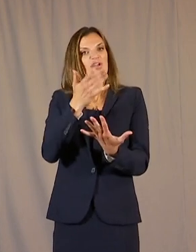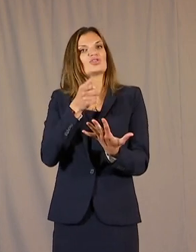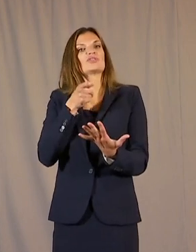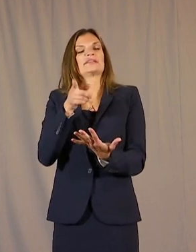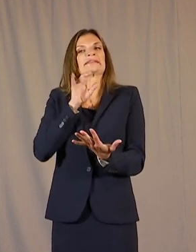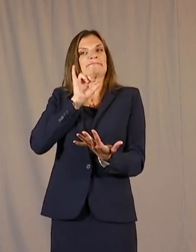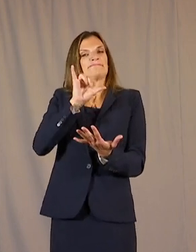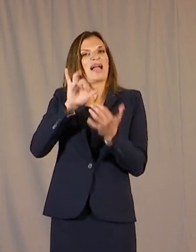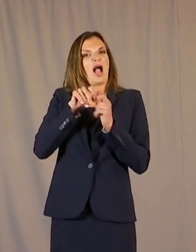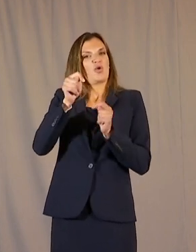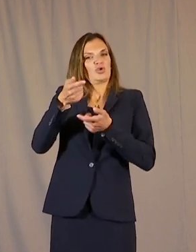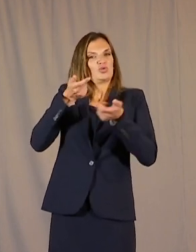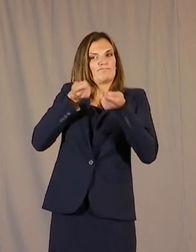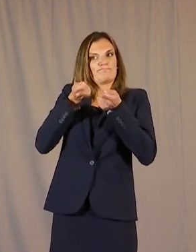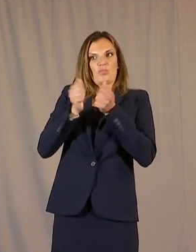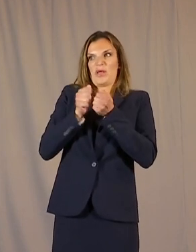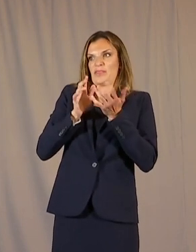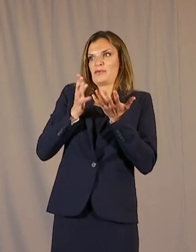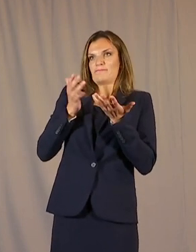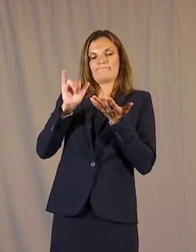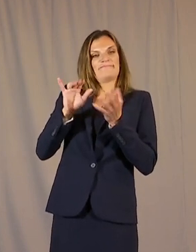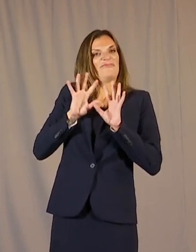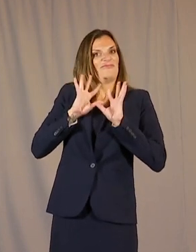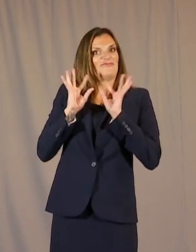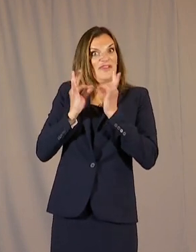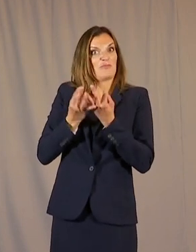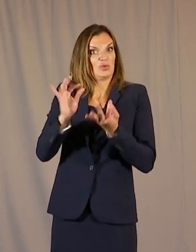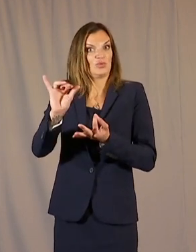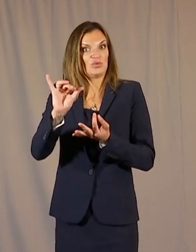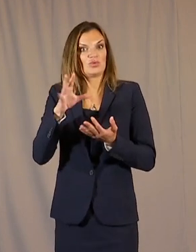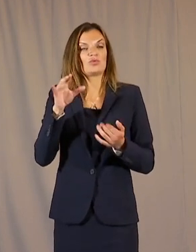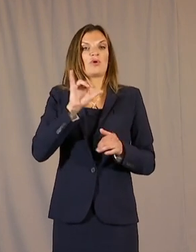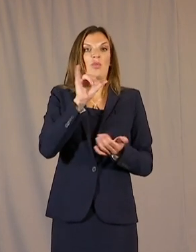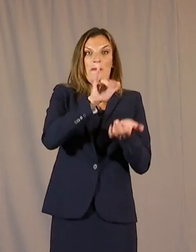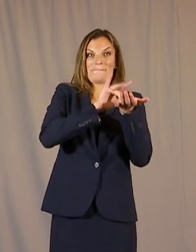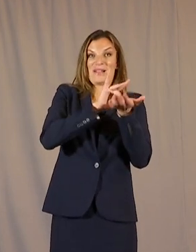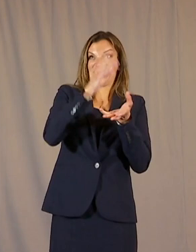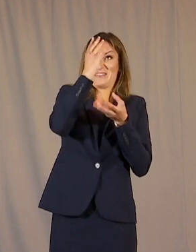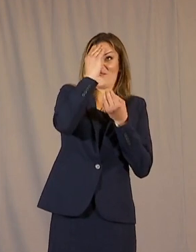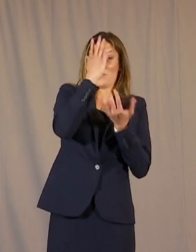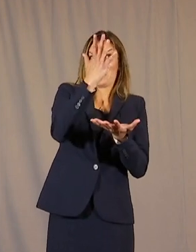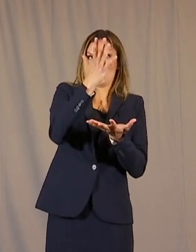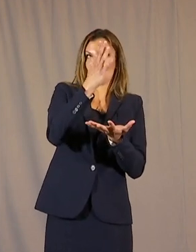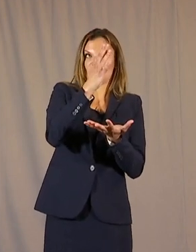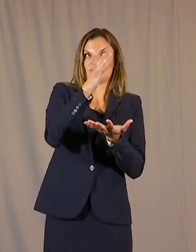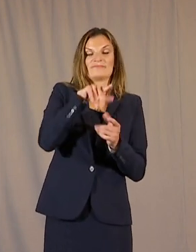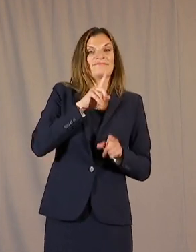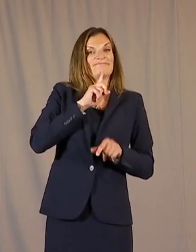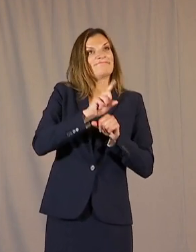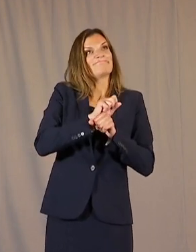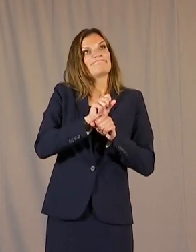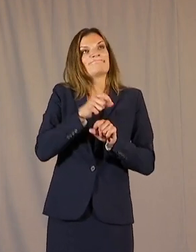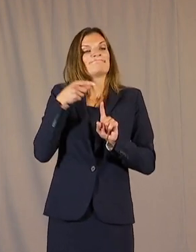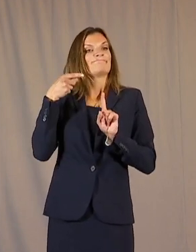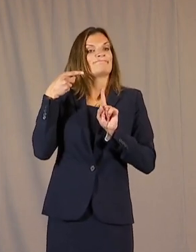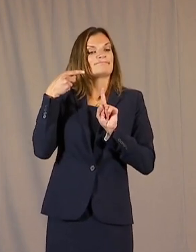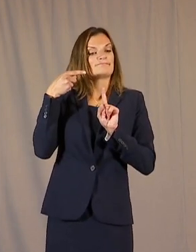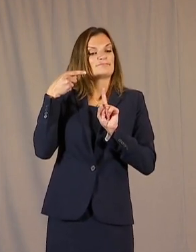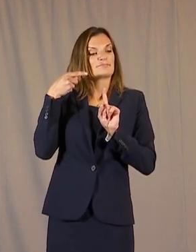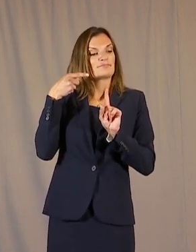we experience in terms of the medical reticence about this stemmed not necessarily from